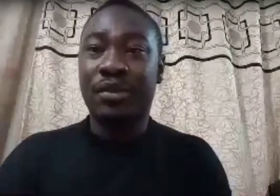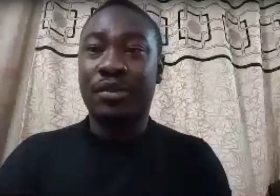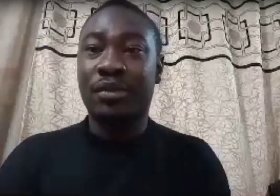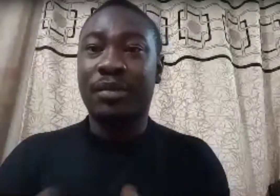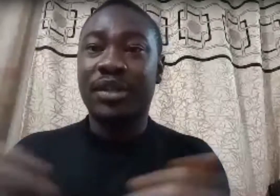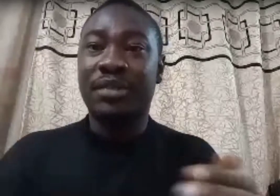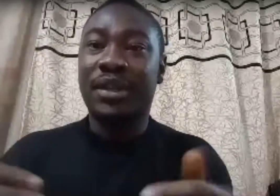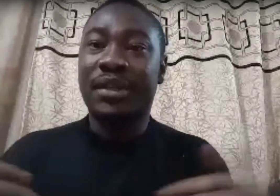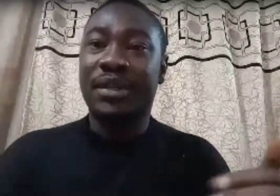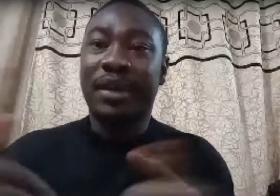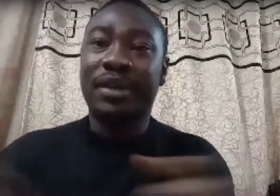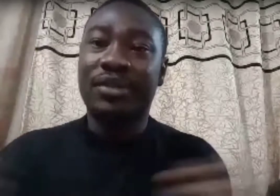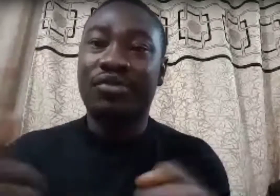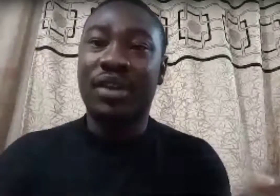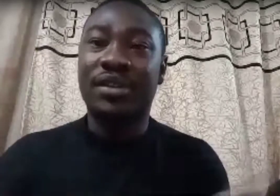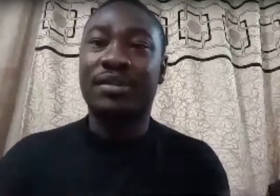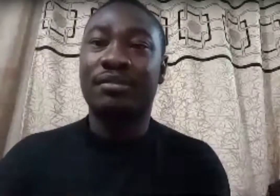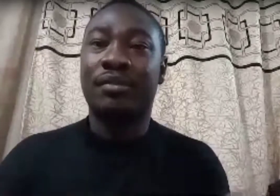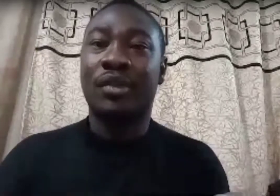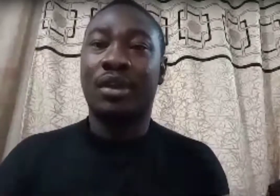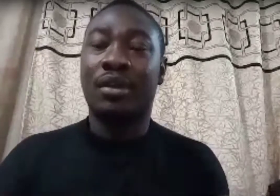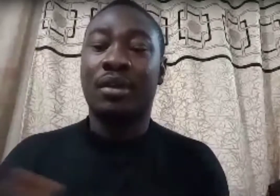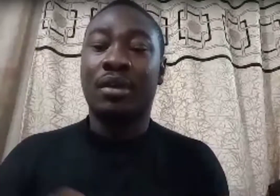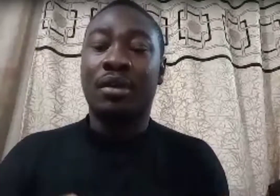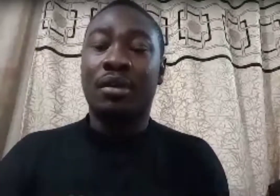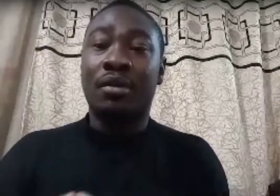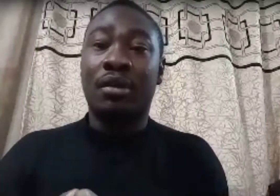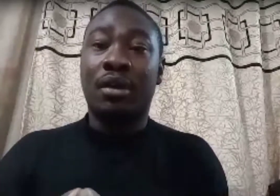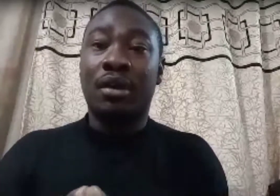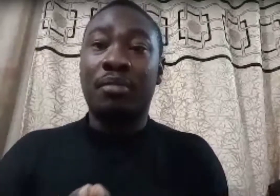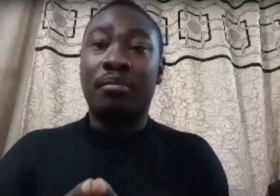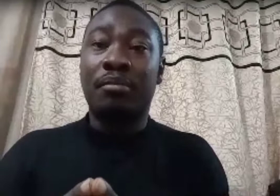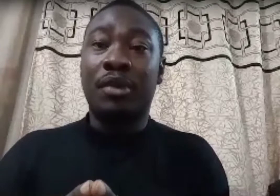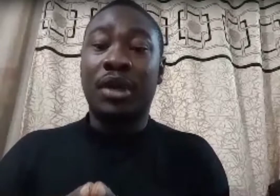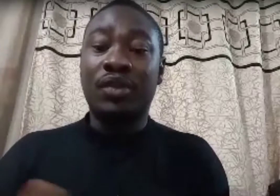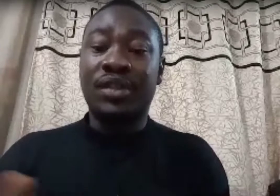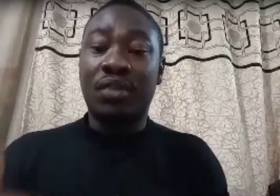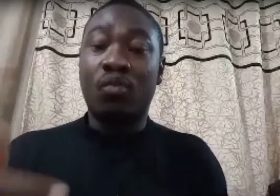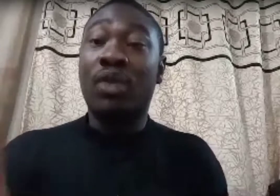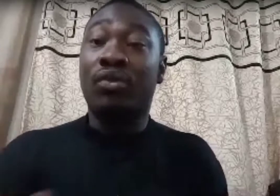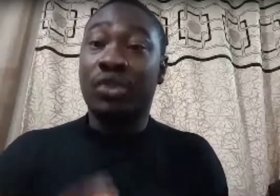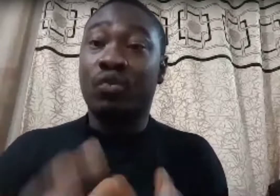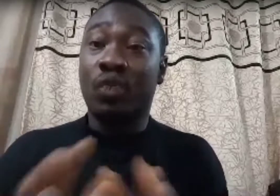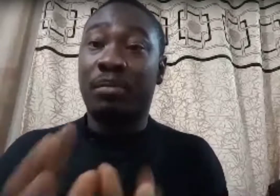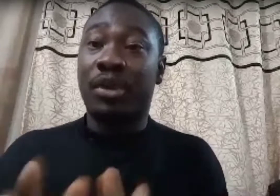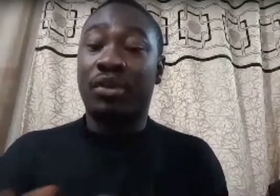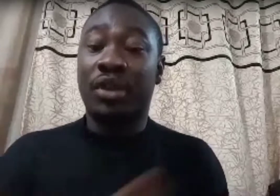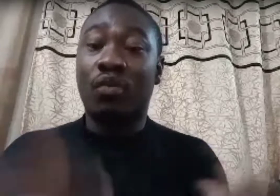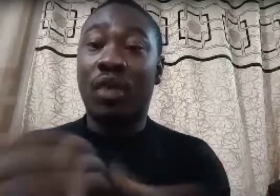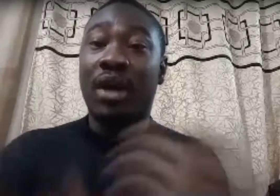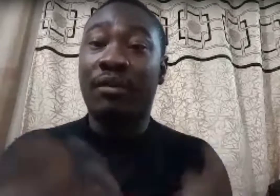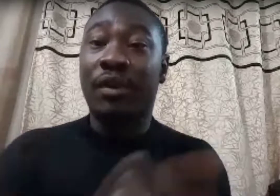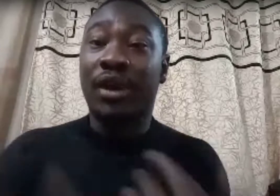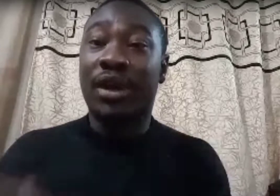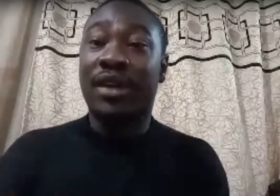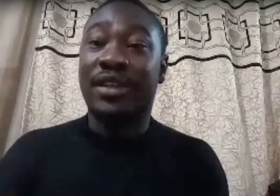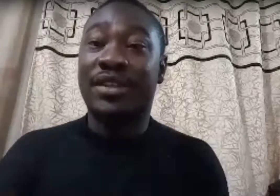Okay. Let us take 100 to 1 billion, then we'll have our class activity. It's going to be very